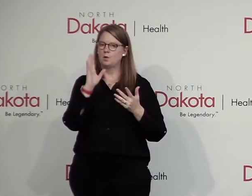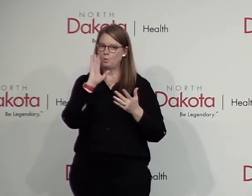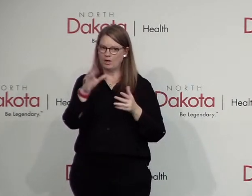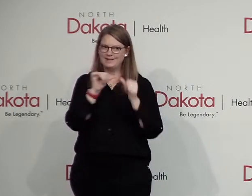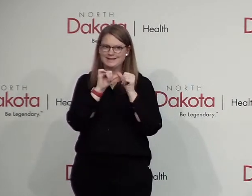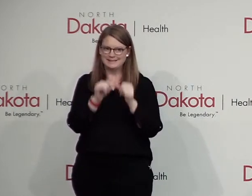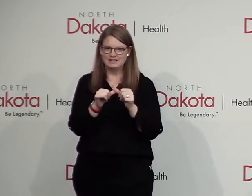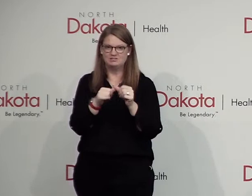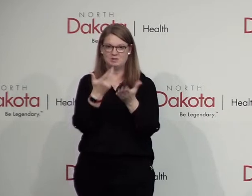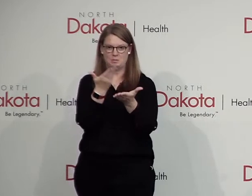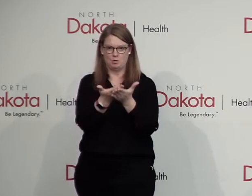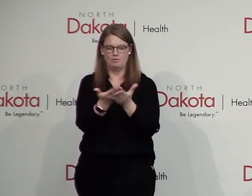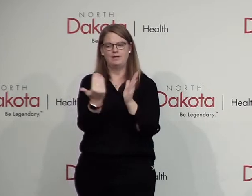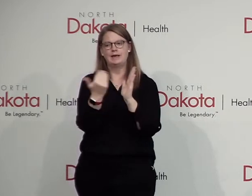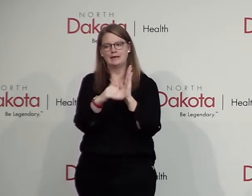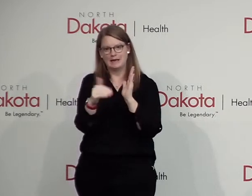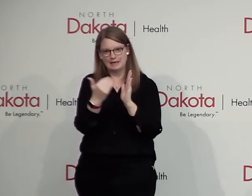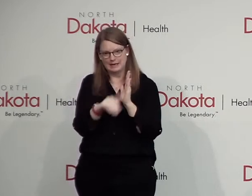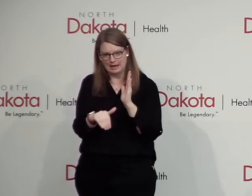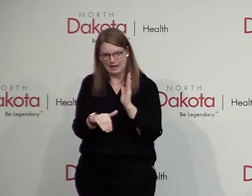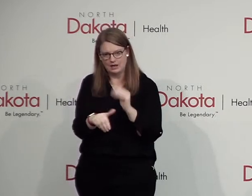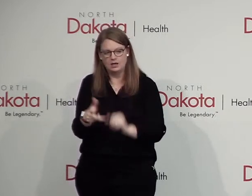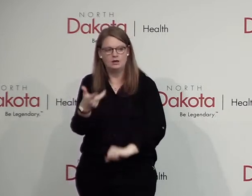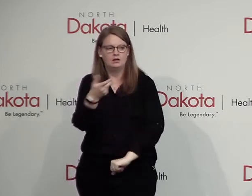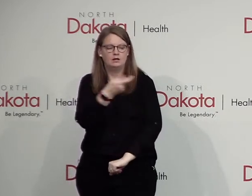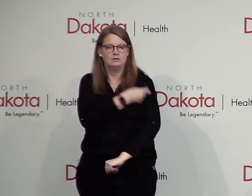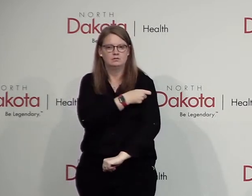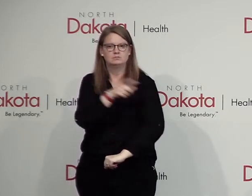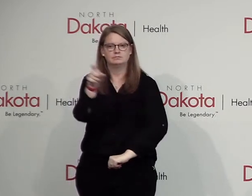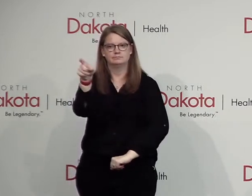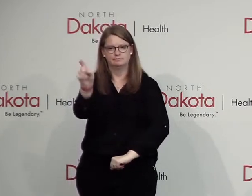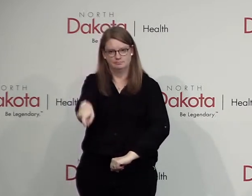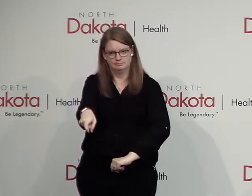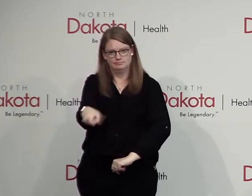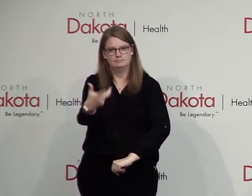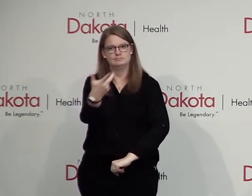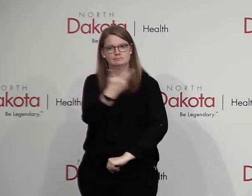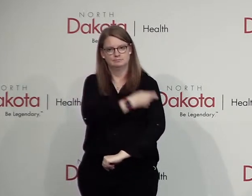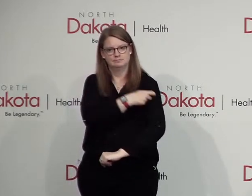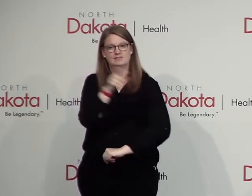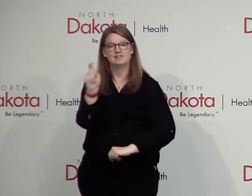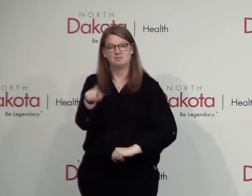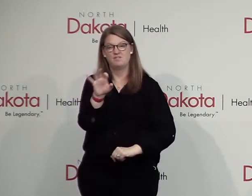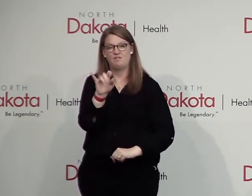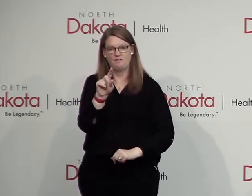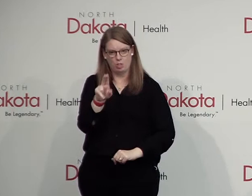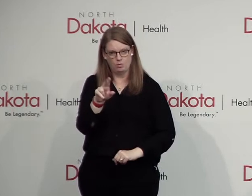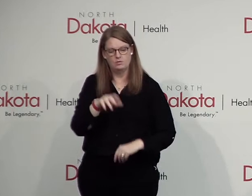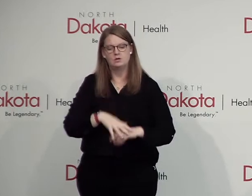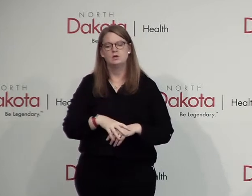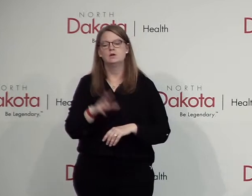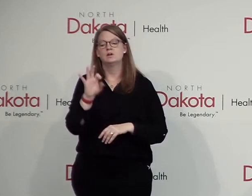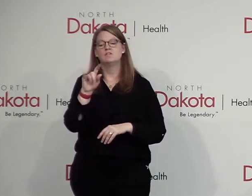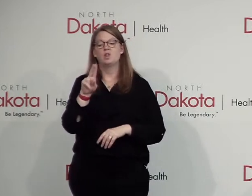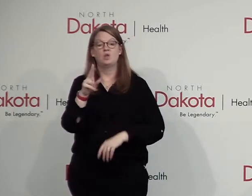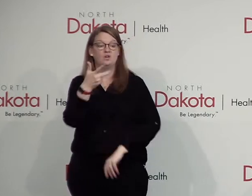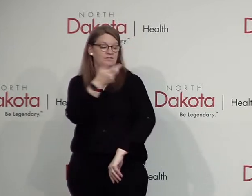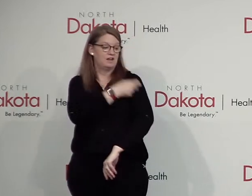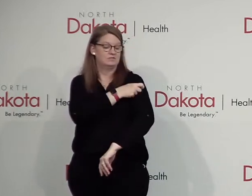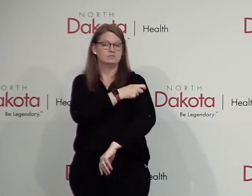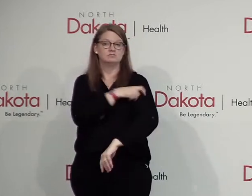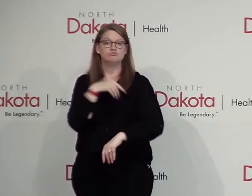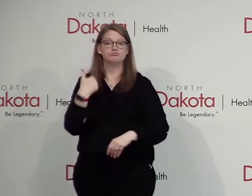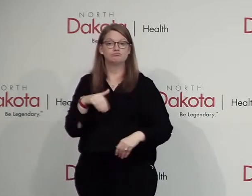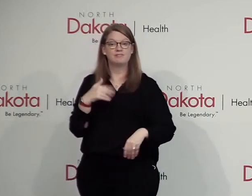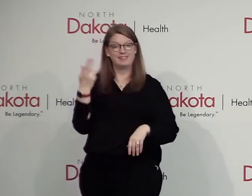to get your flu shot so we in the state of North Dakota can remain healthy. Flu vaccination has a long and